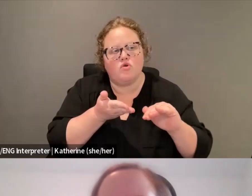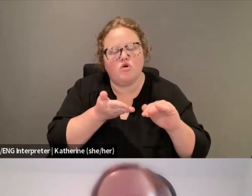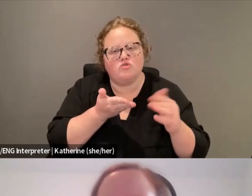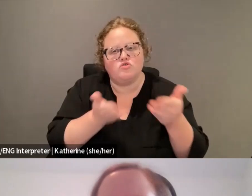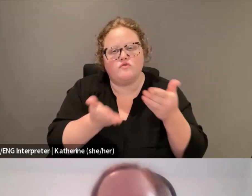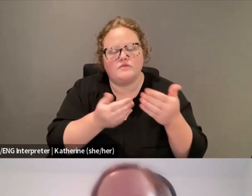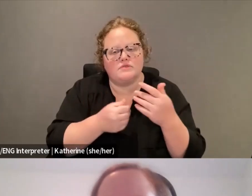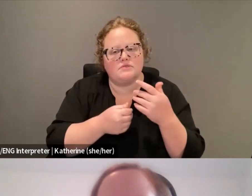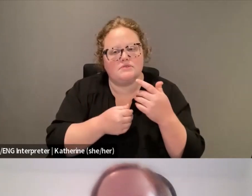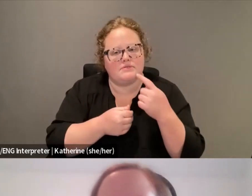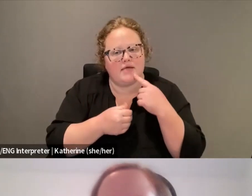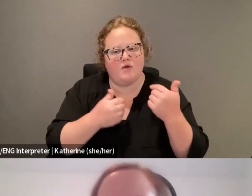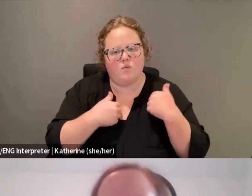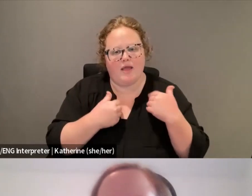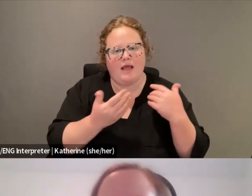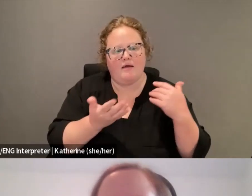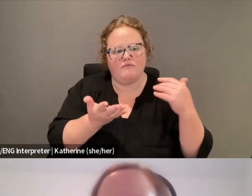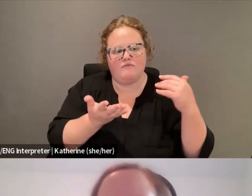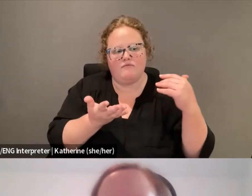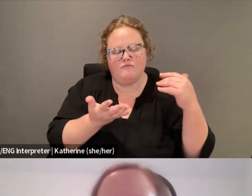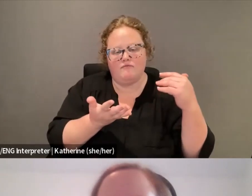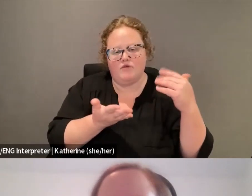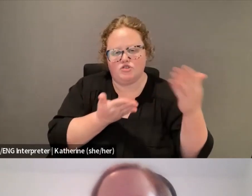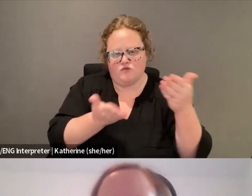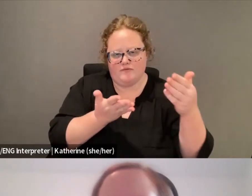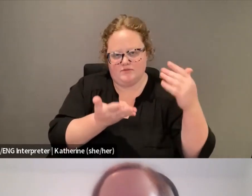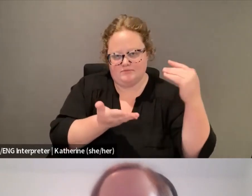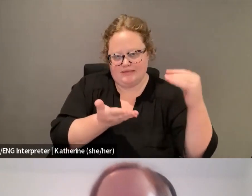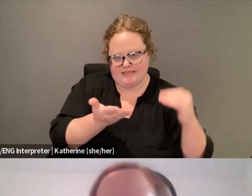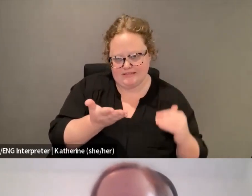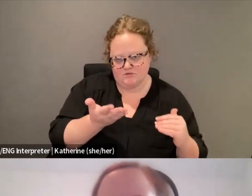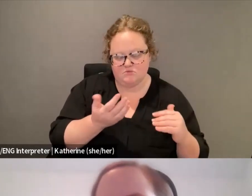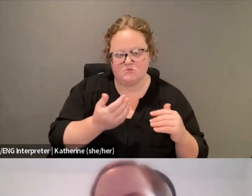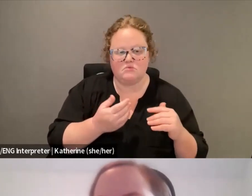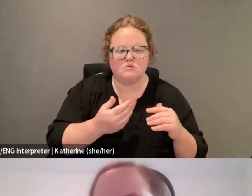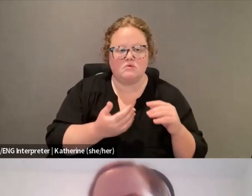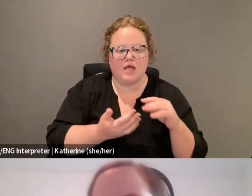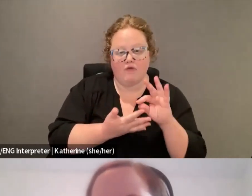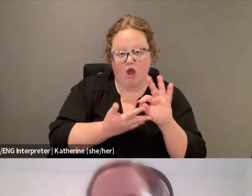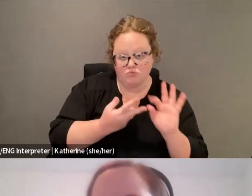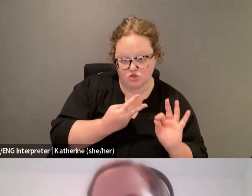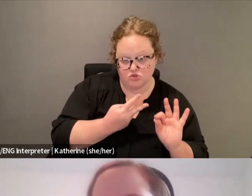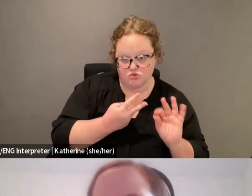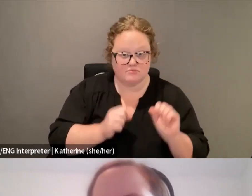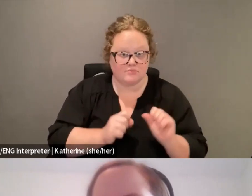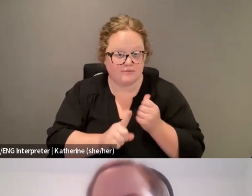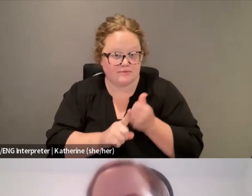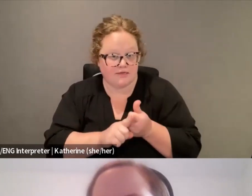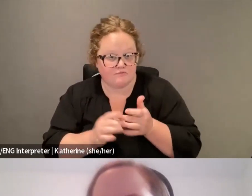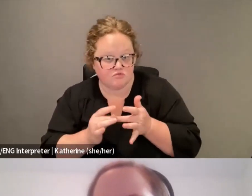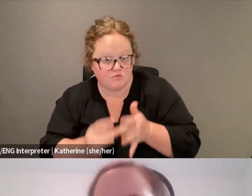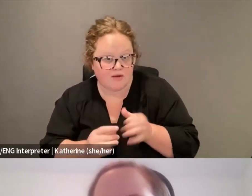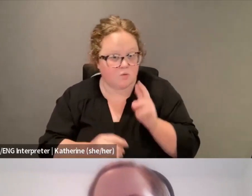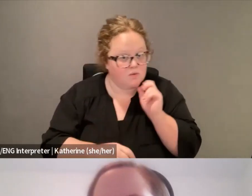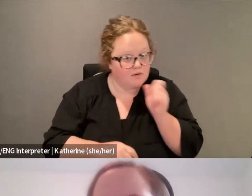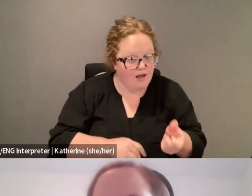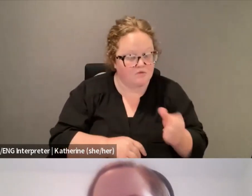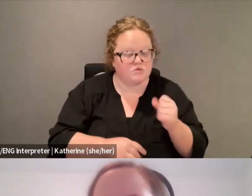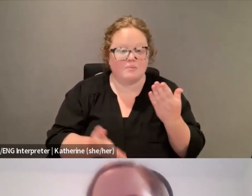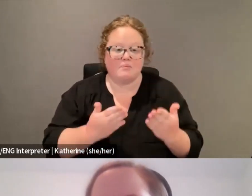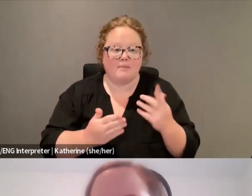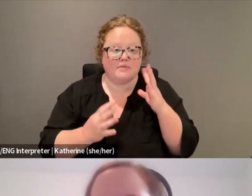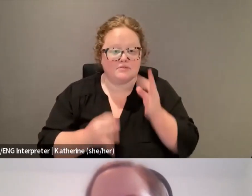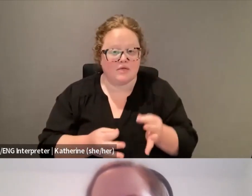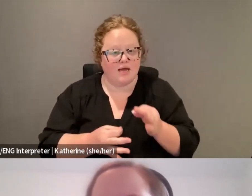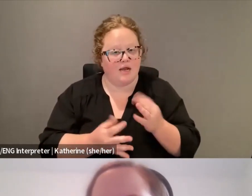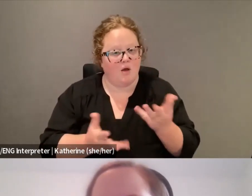here are the services within the waiver. There's an option. You can self-direct this service if you want to. And so someone might say, okay, I want all